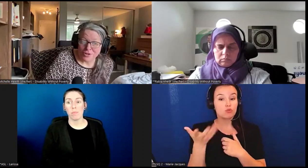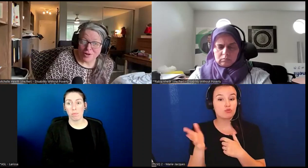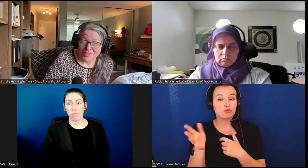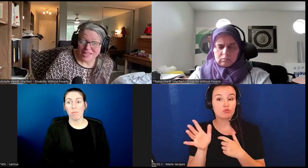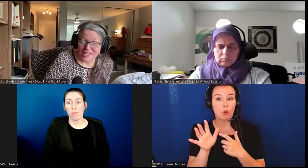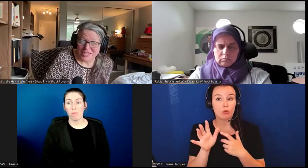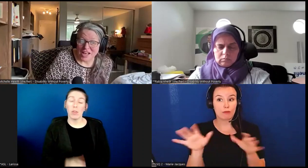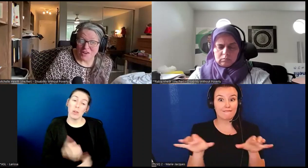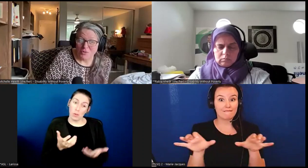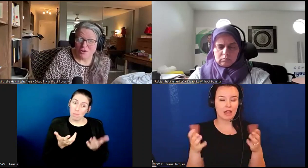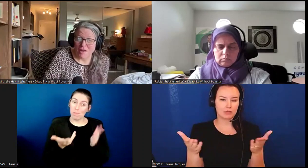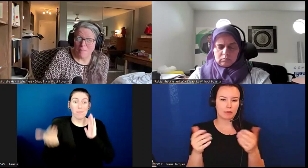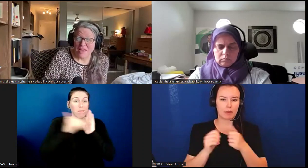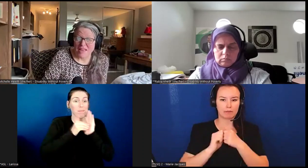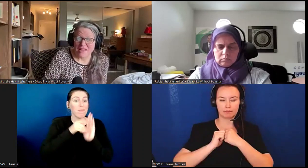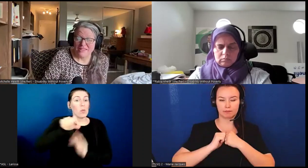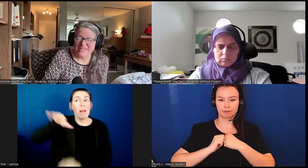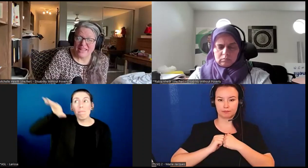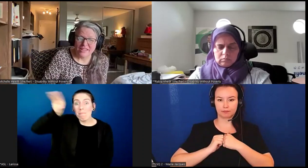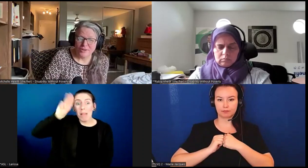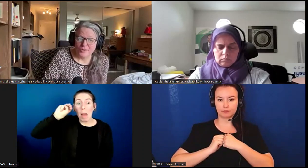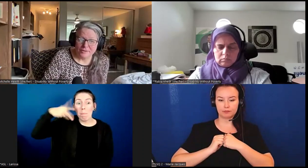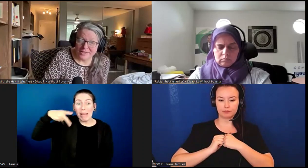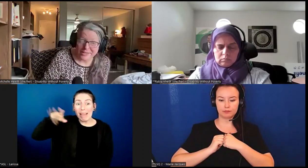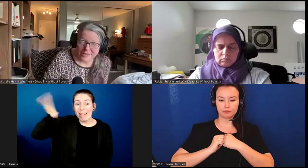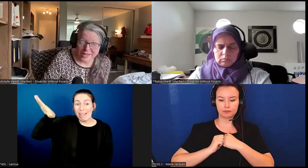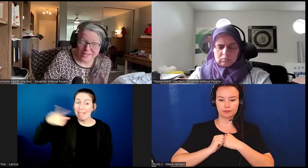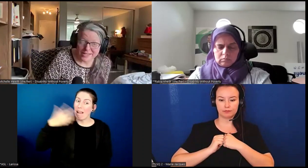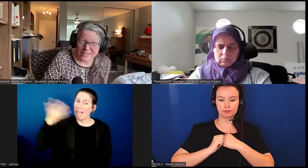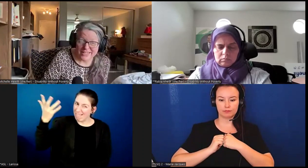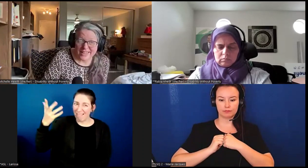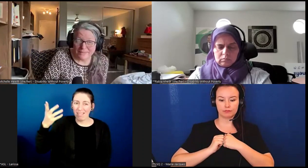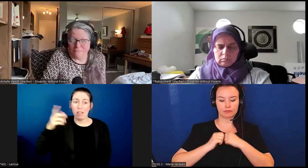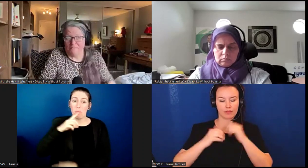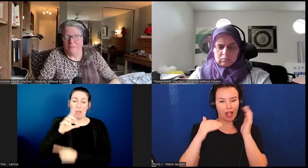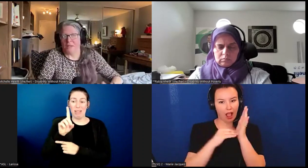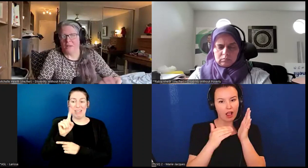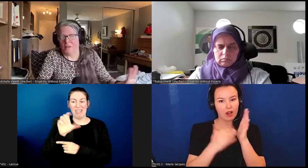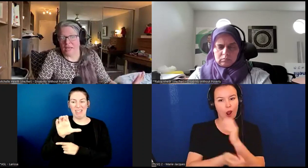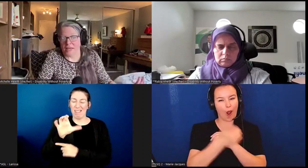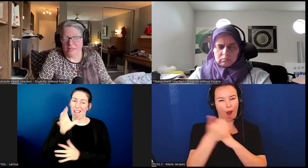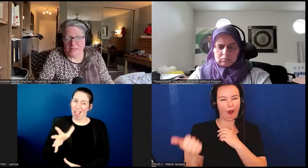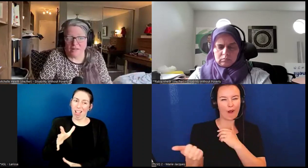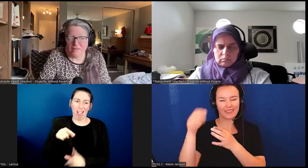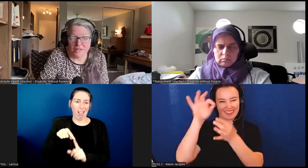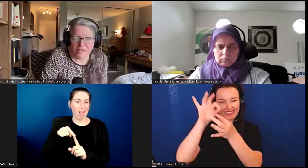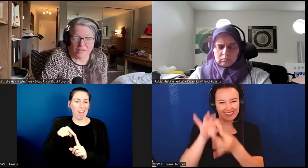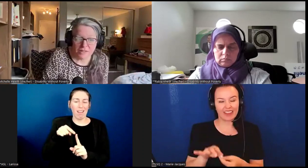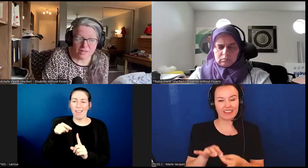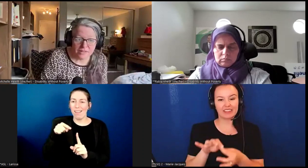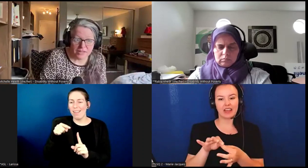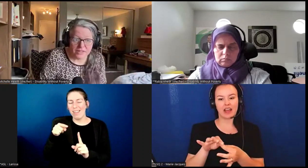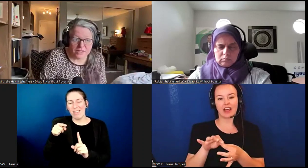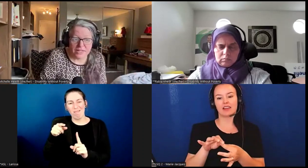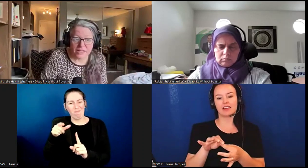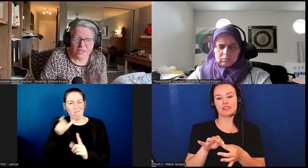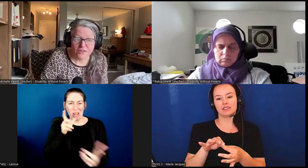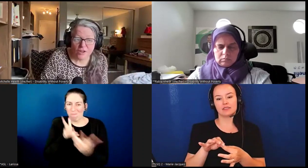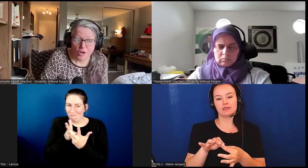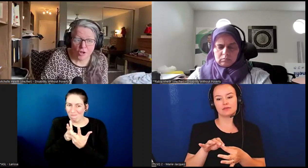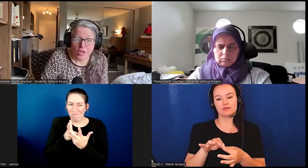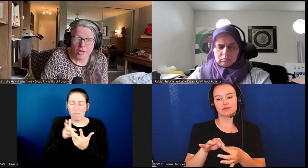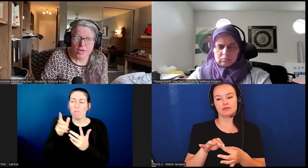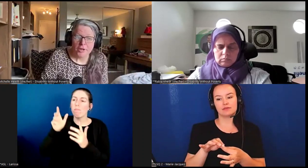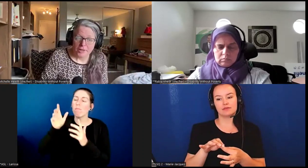another conversation to have with your MP and say, I really don't like the DTC. I don't want to get into the details of